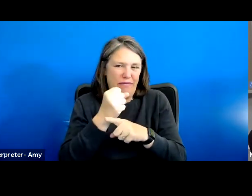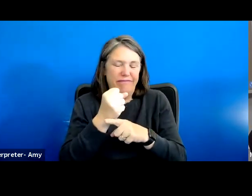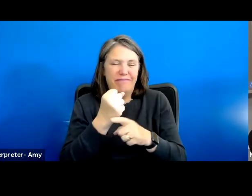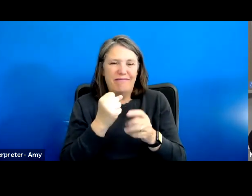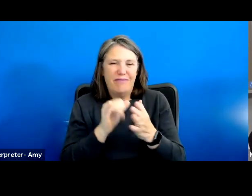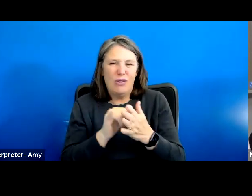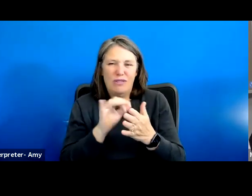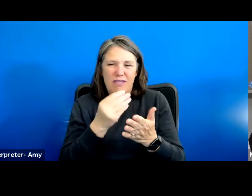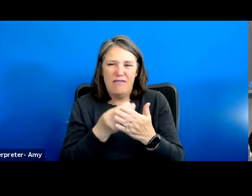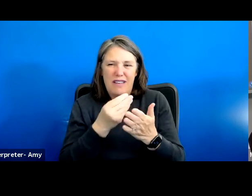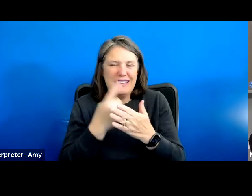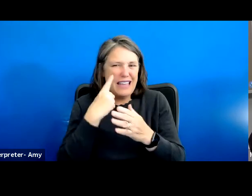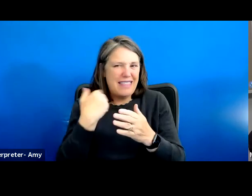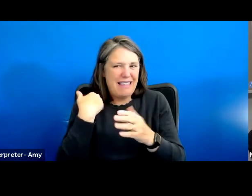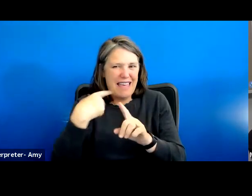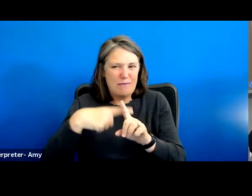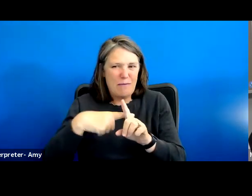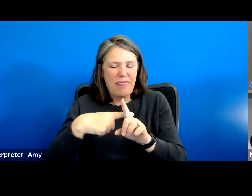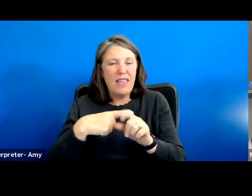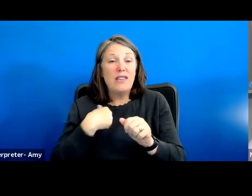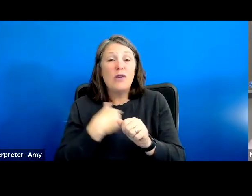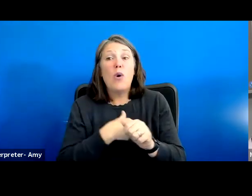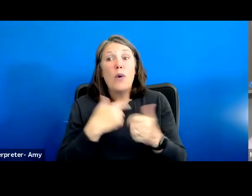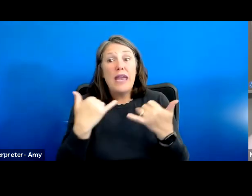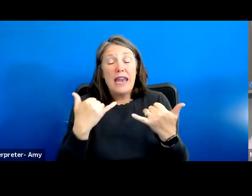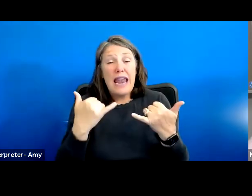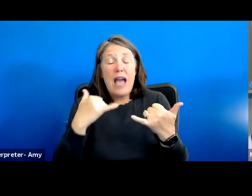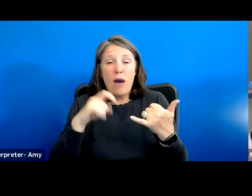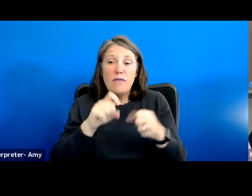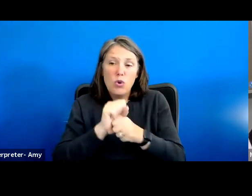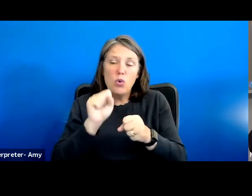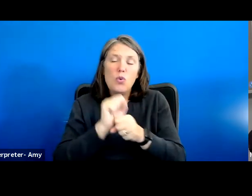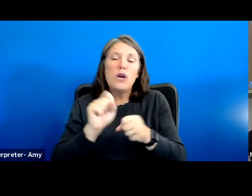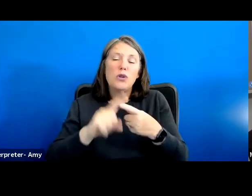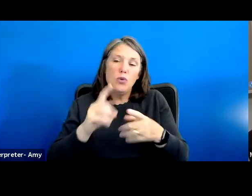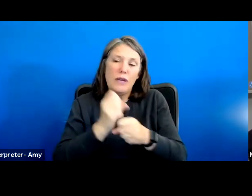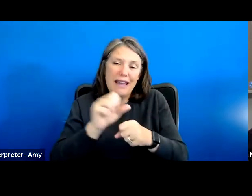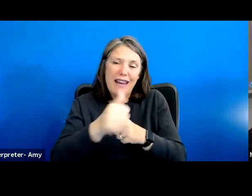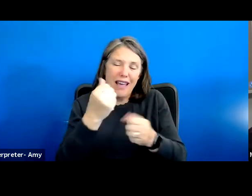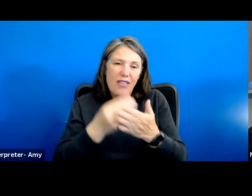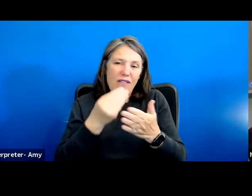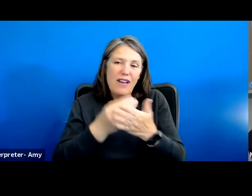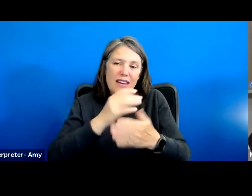I think, last month. And so we've had to work to get other funding sources